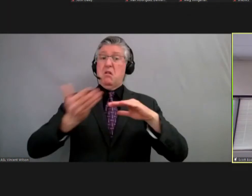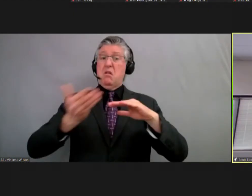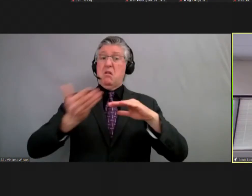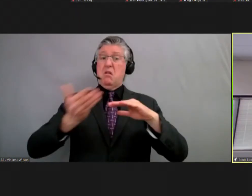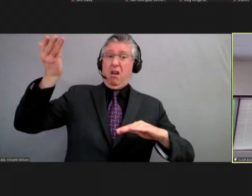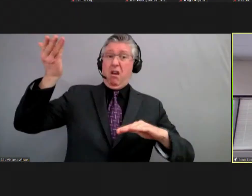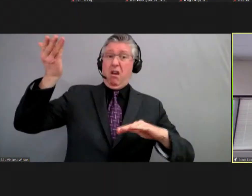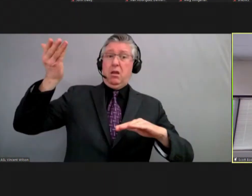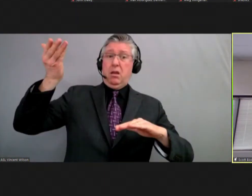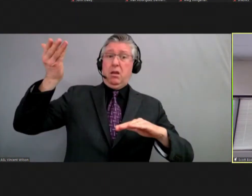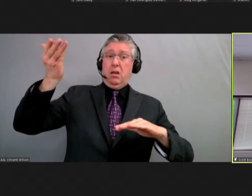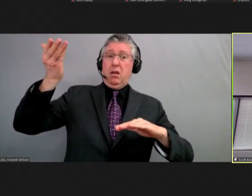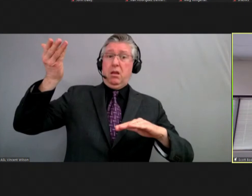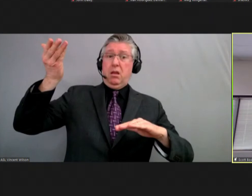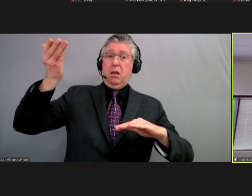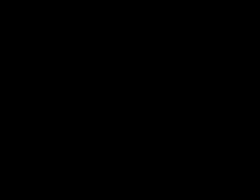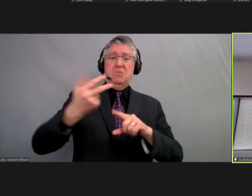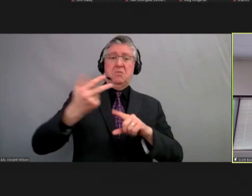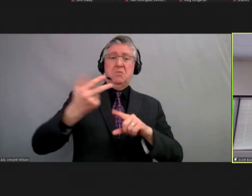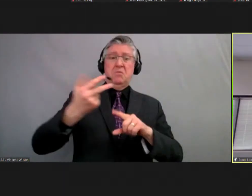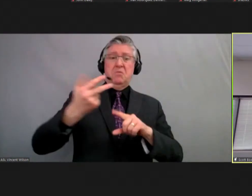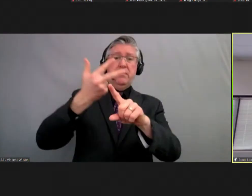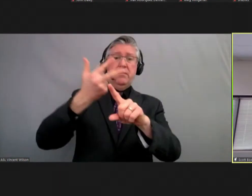is to normalize school